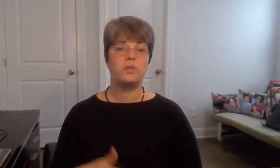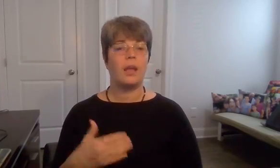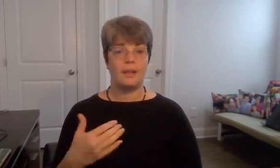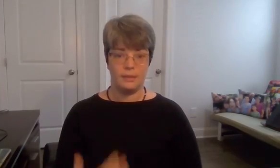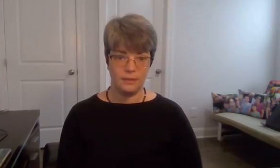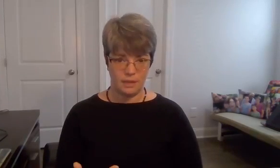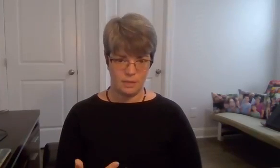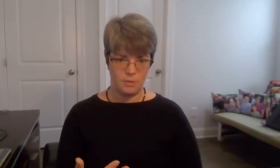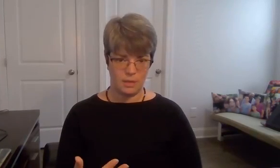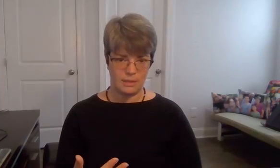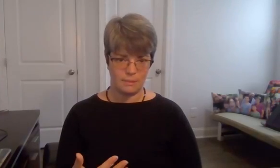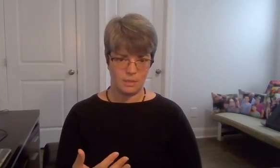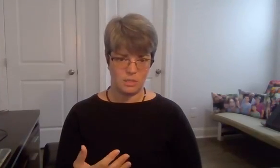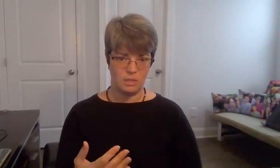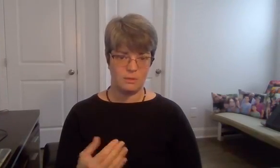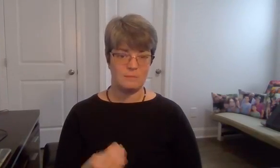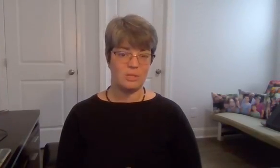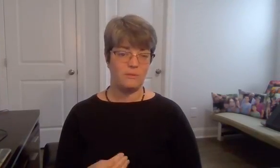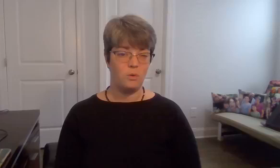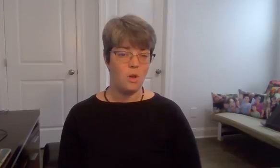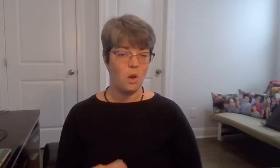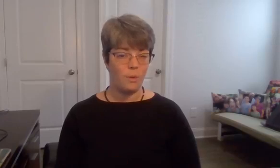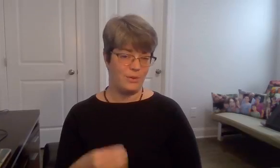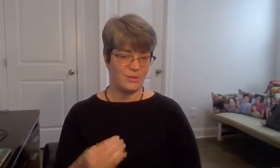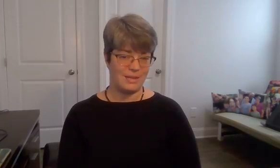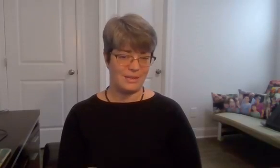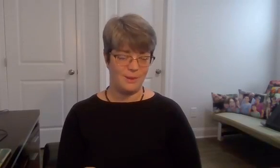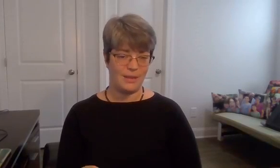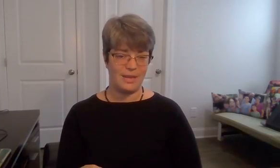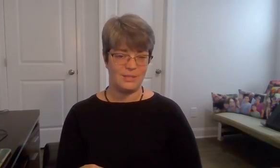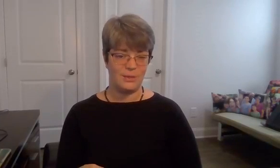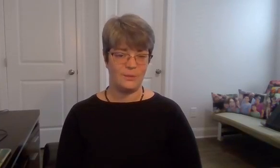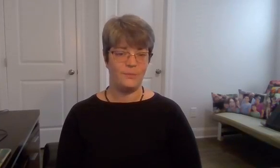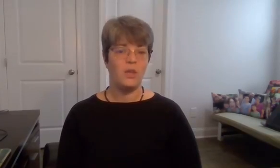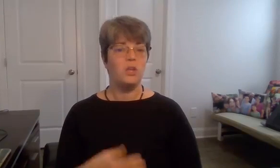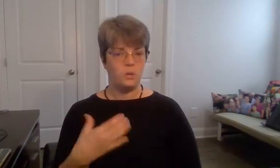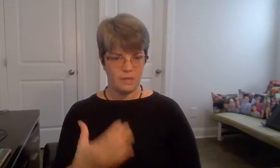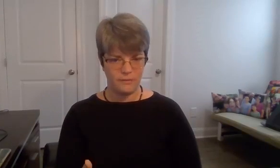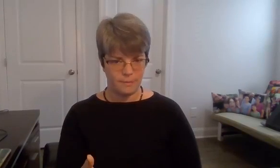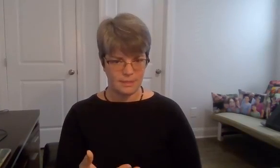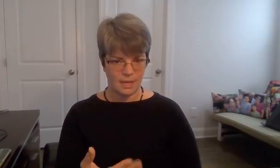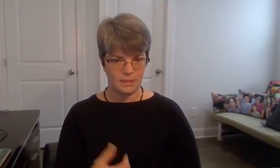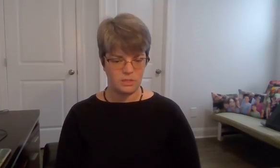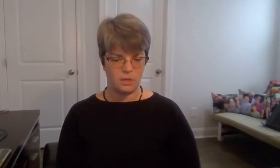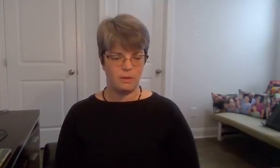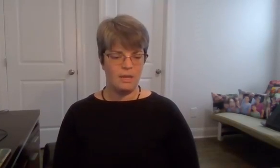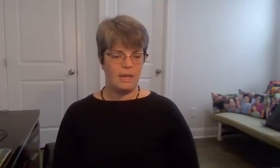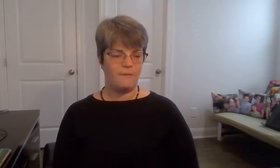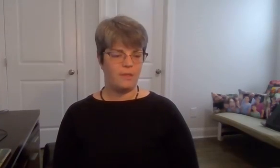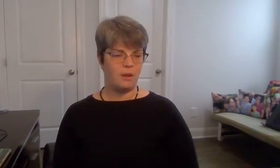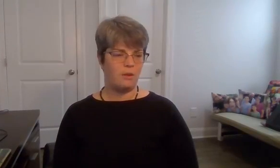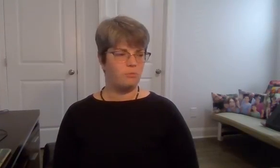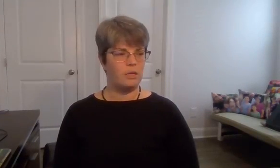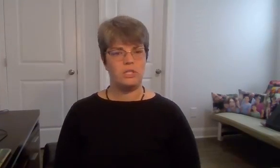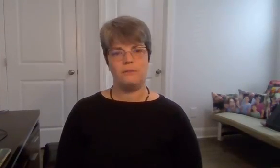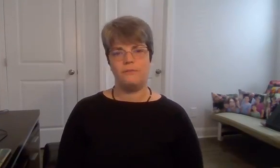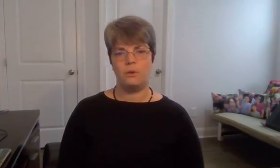trying clearly to communicate something to you, especially if you know what they're trying to communicate to you, you can give them the sign. So if they're reaching for